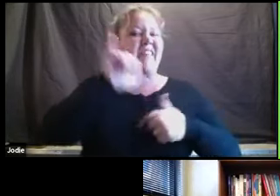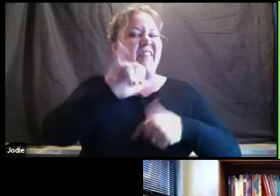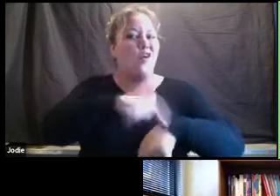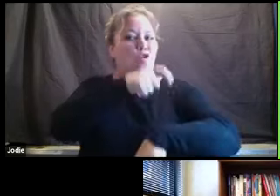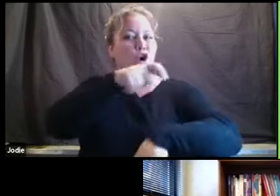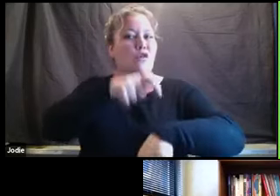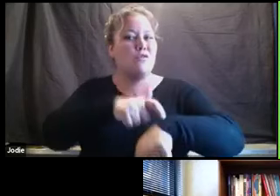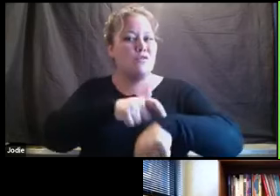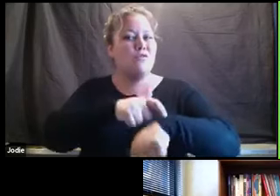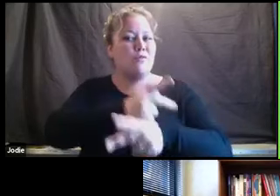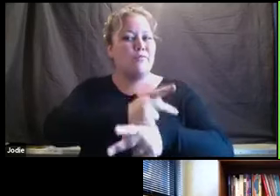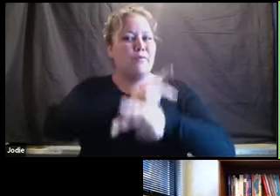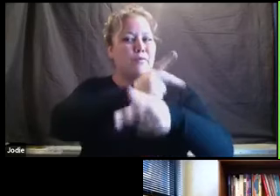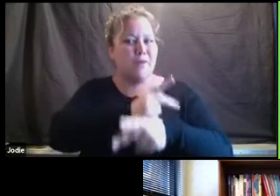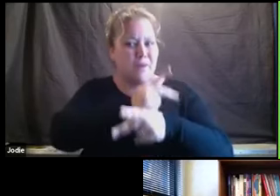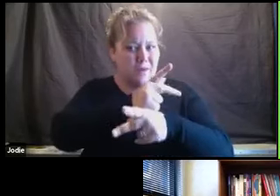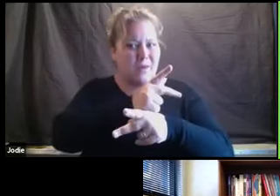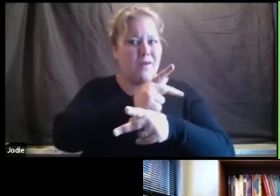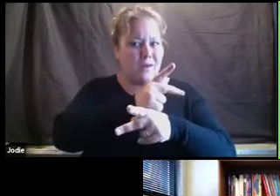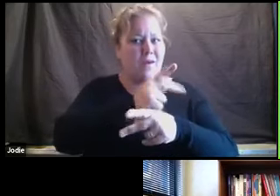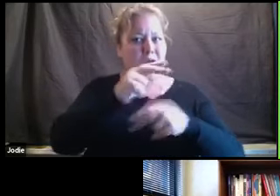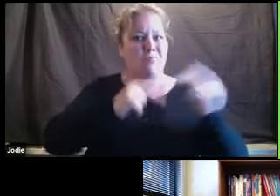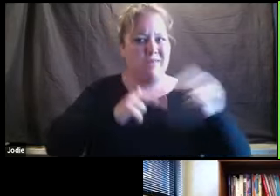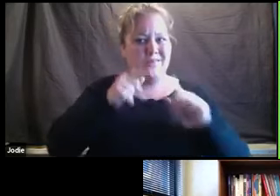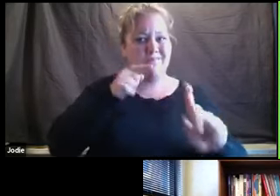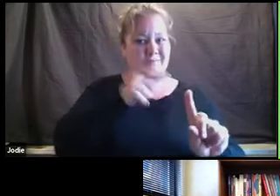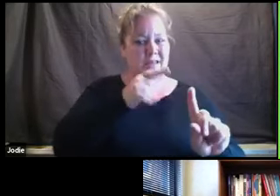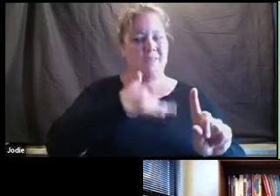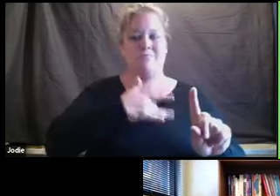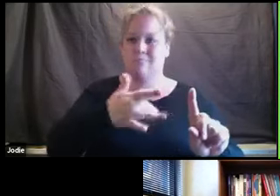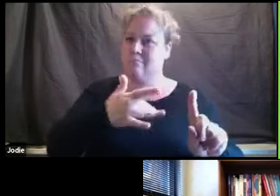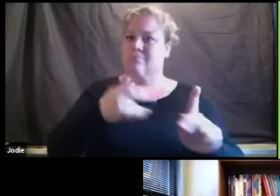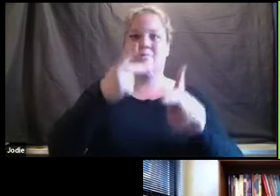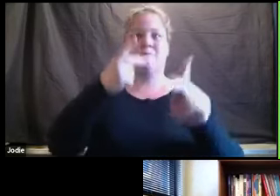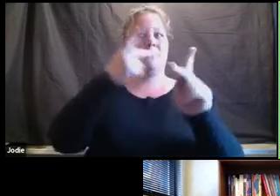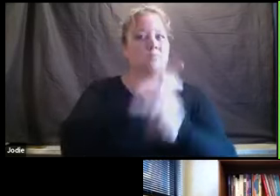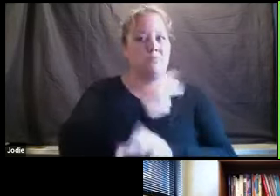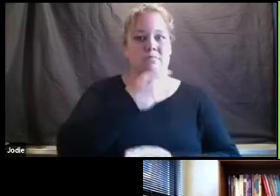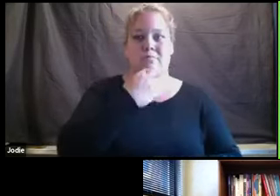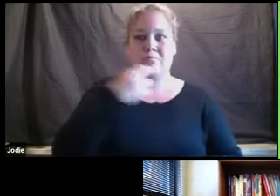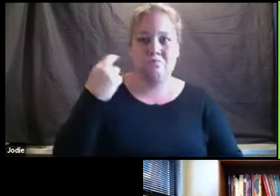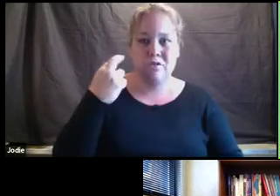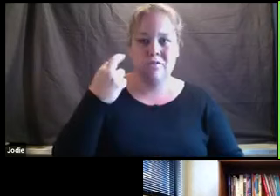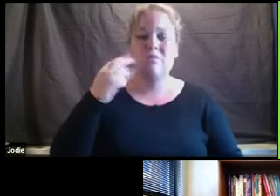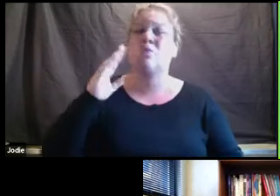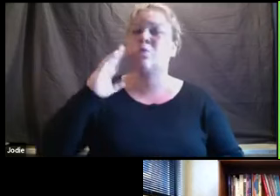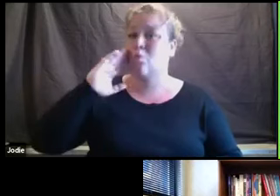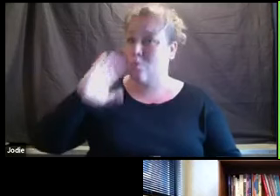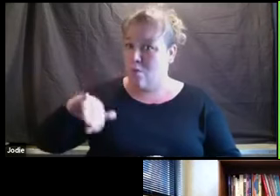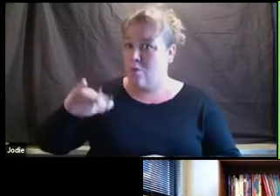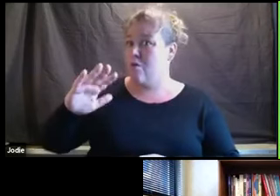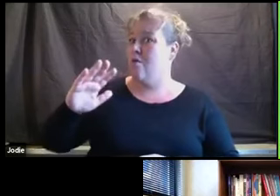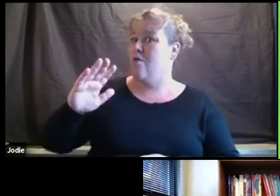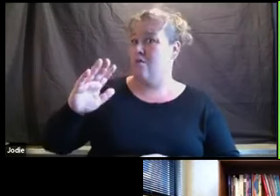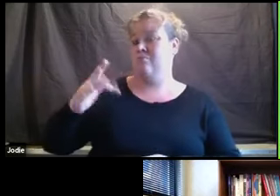news reports across the country of the very high mortality rate when COVID hits a long-term care